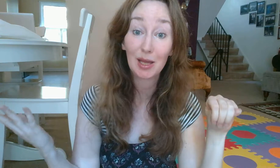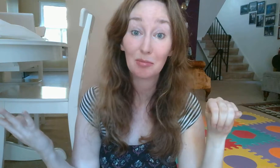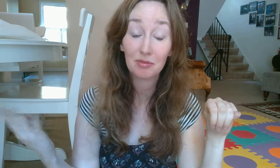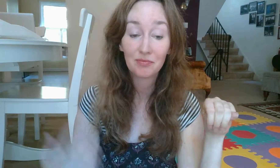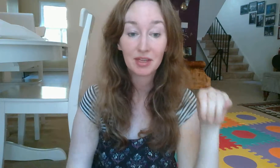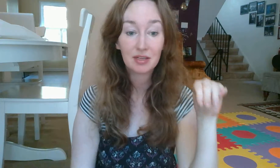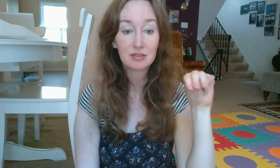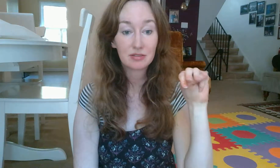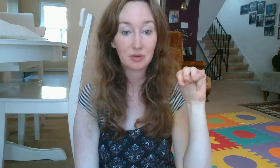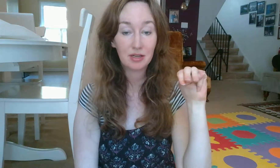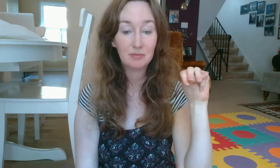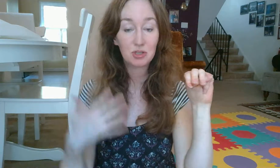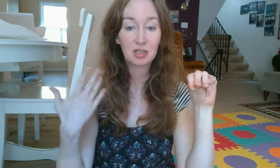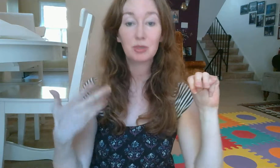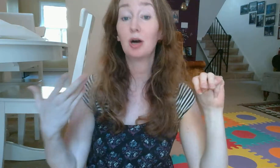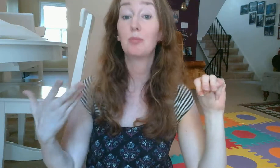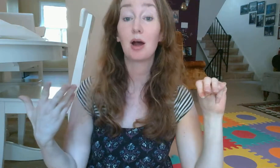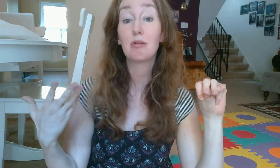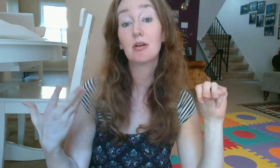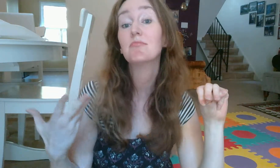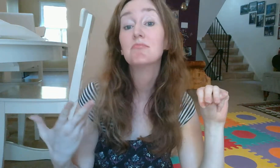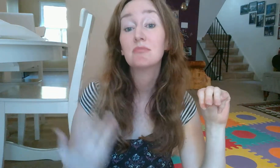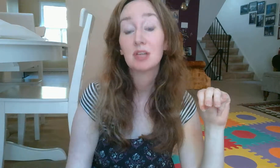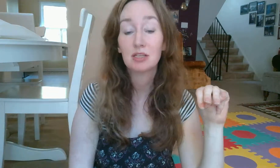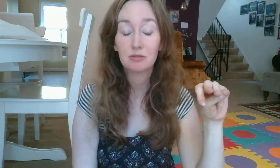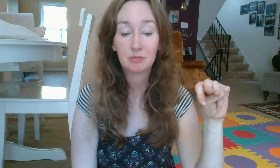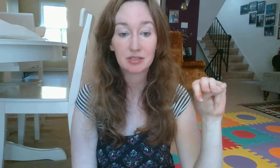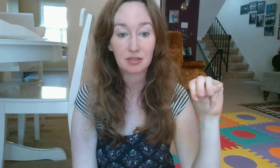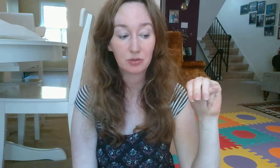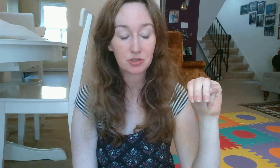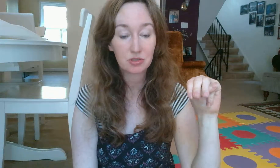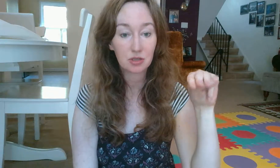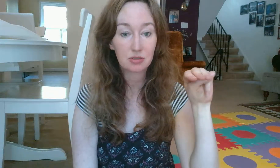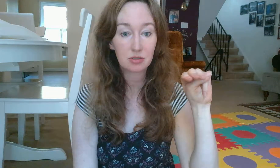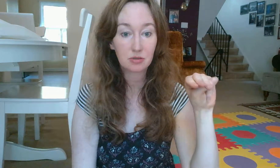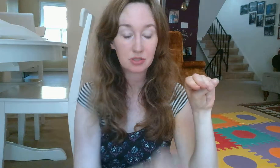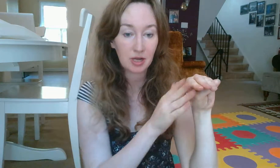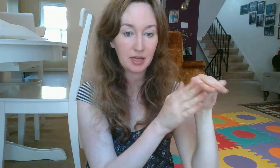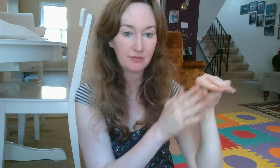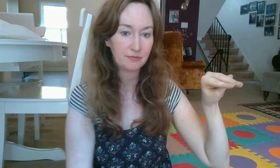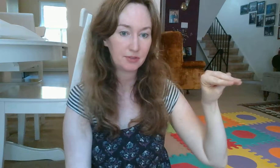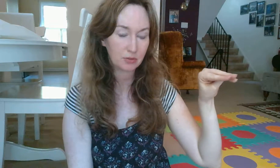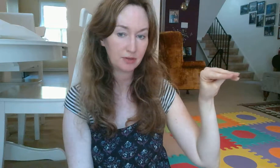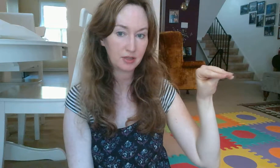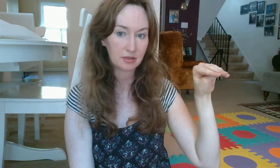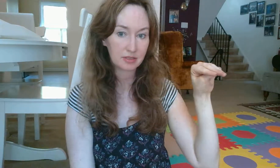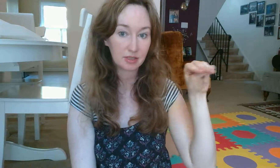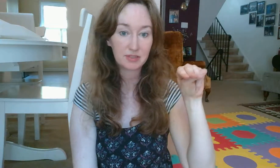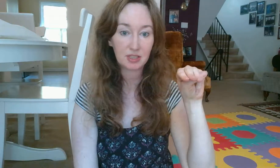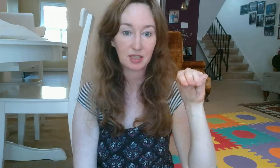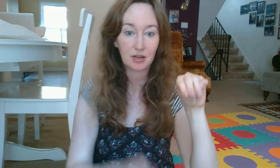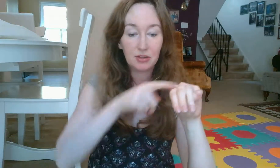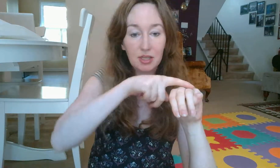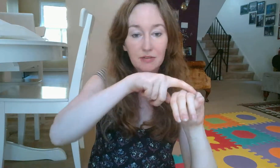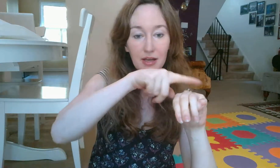M. So I'm trying to be all proper and do what my sign language instructors are doing. So I have the 3 fingers kind of sticking out. And think of an